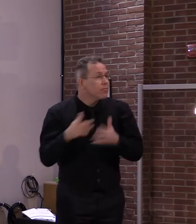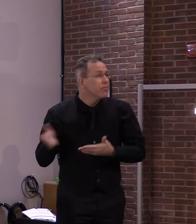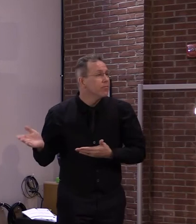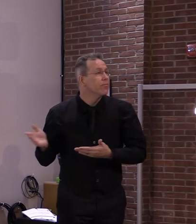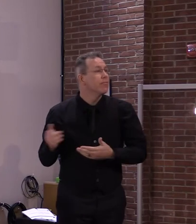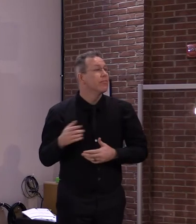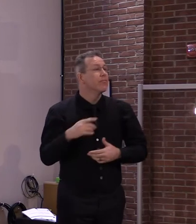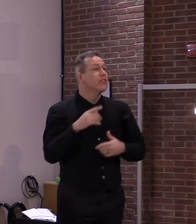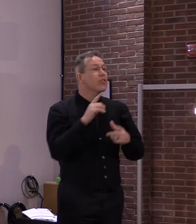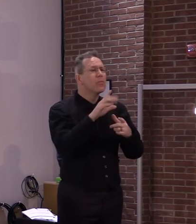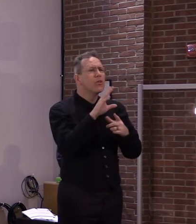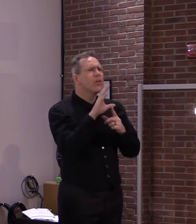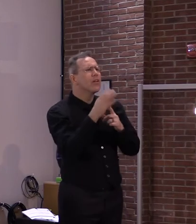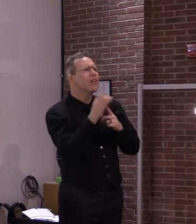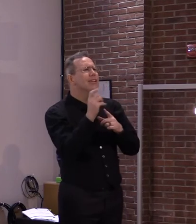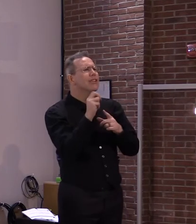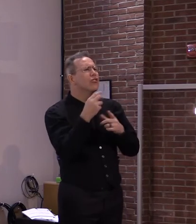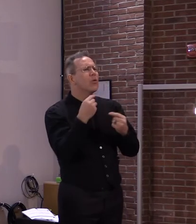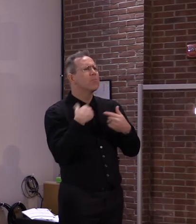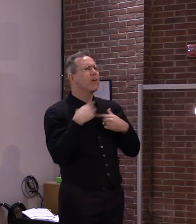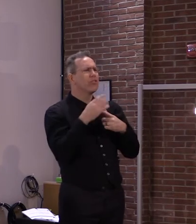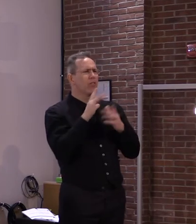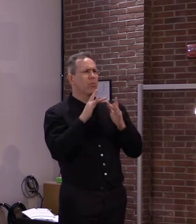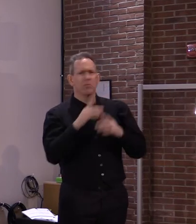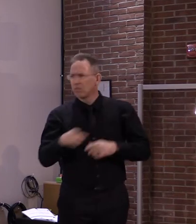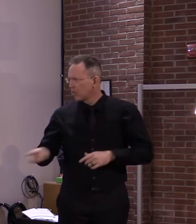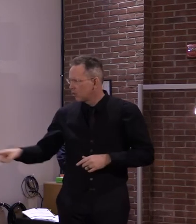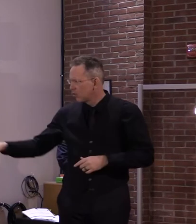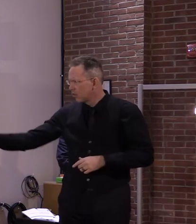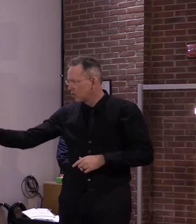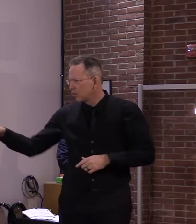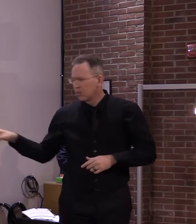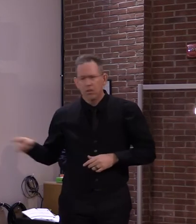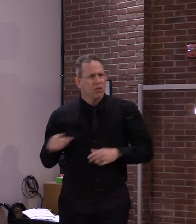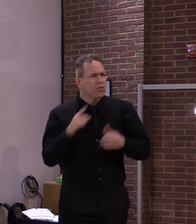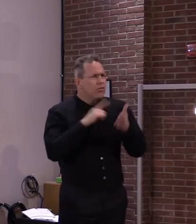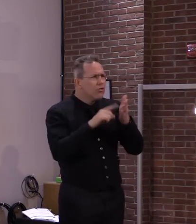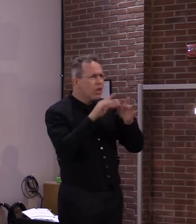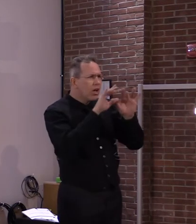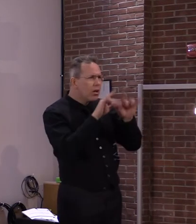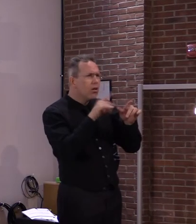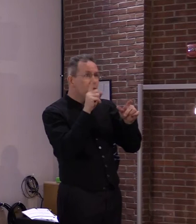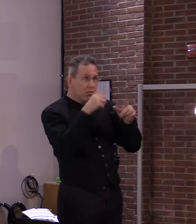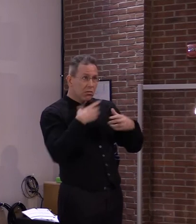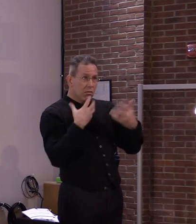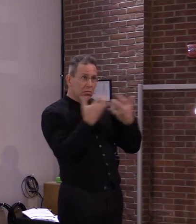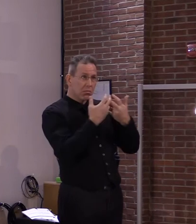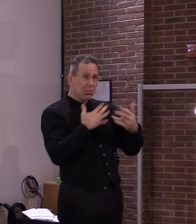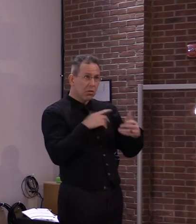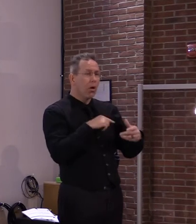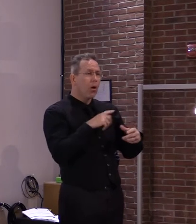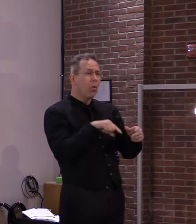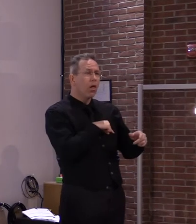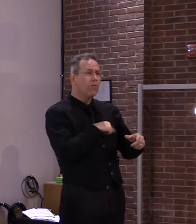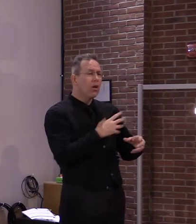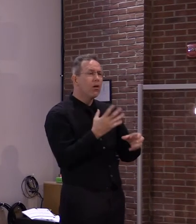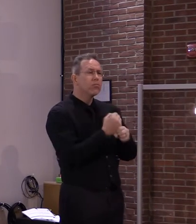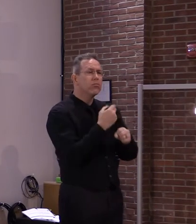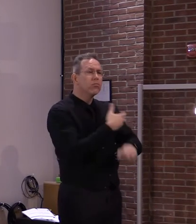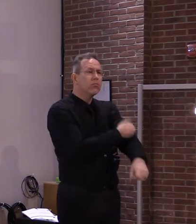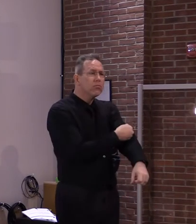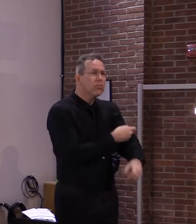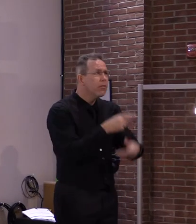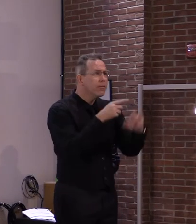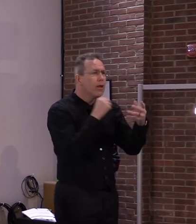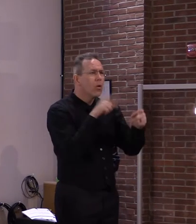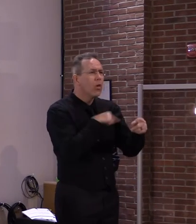time doesn't mean it doesn't have the opportunity to evolve and there are several conditions we're looking into more actively